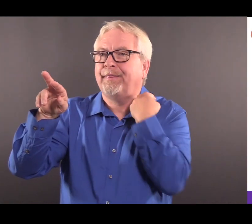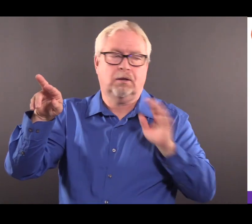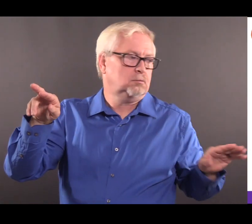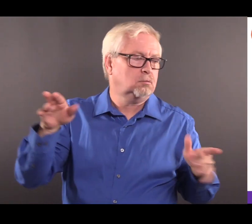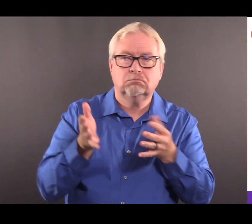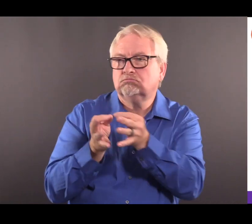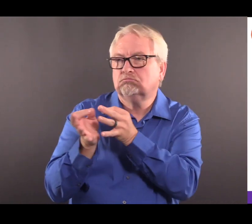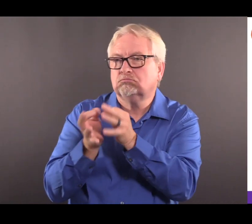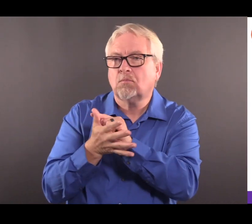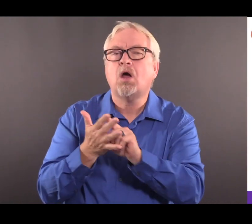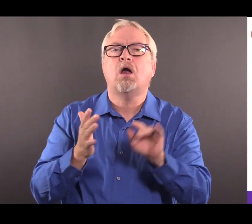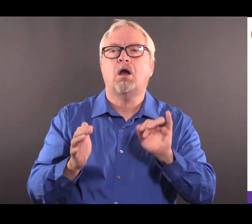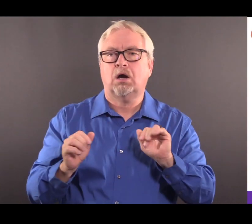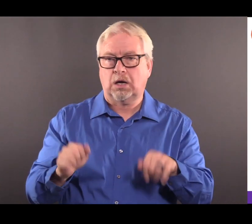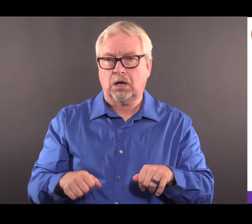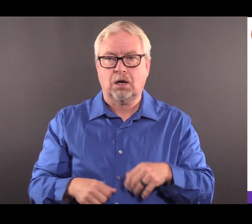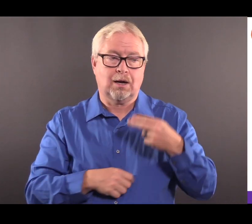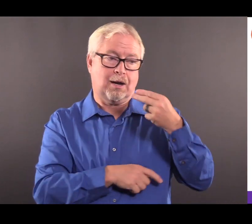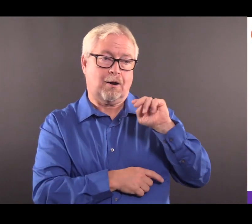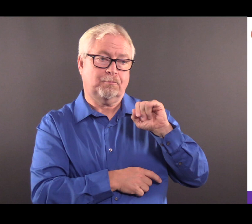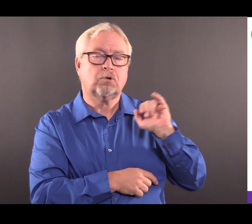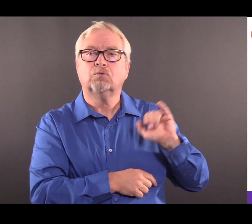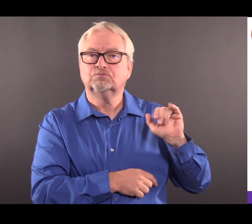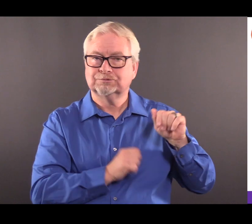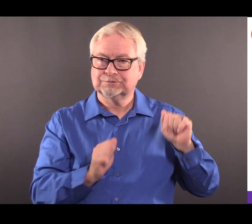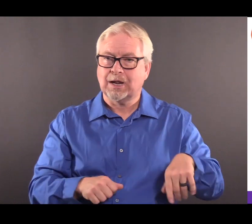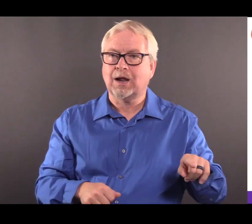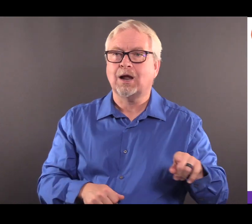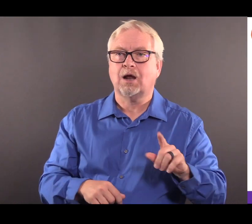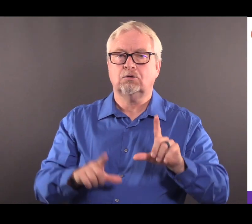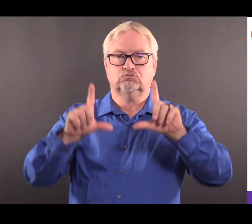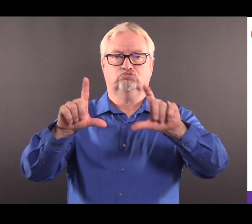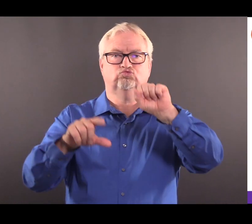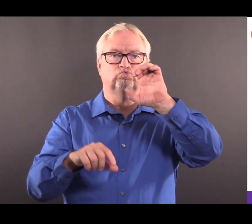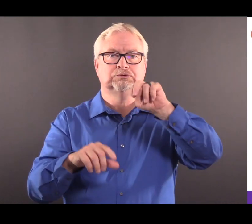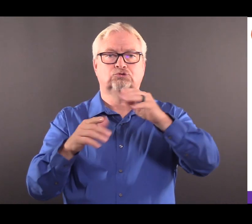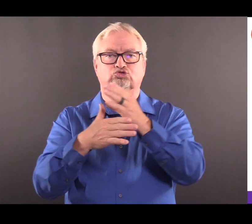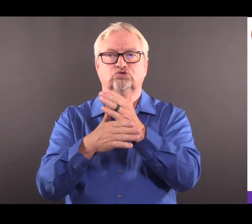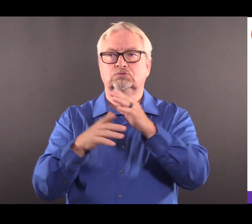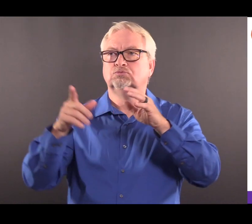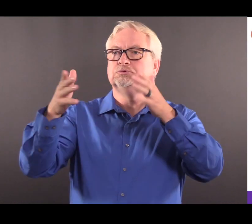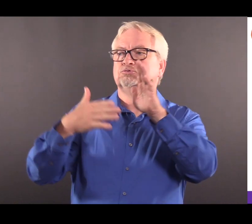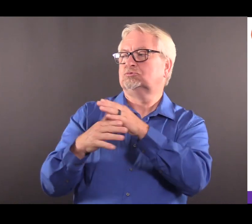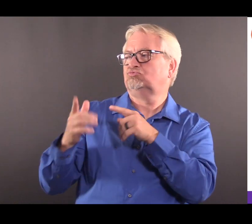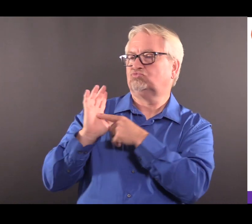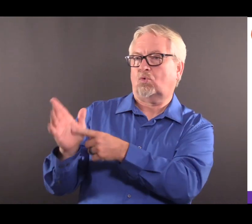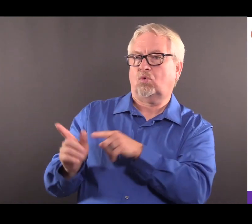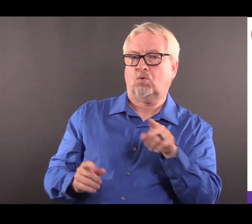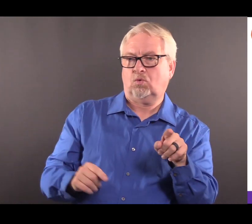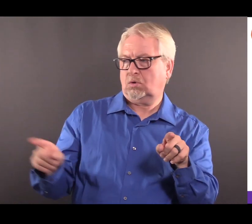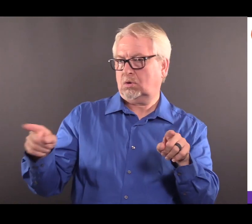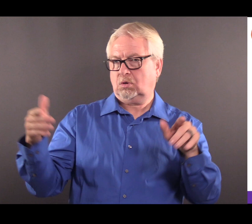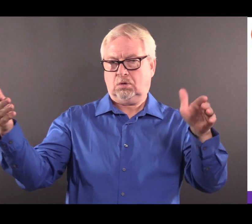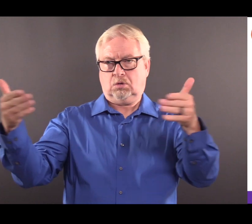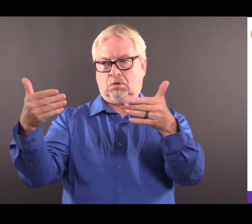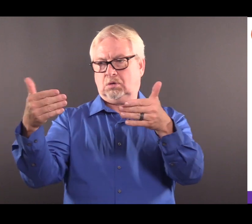when talking about their product. Also, the HMIS could do screen sharing sessions in a